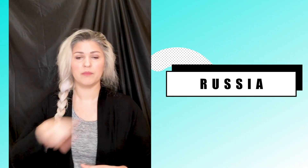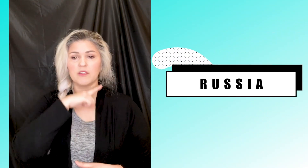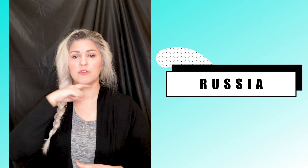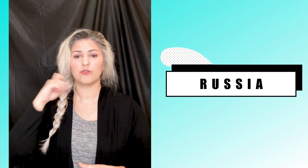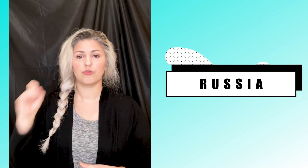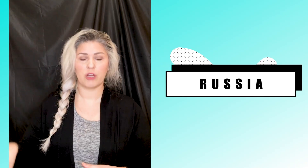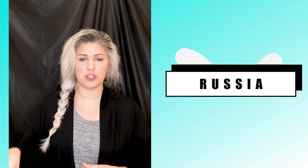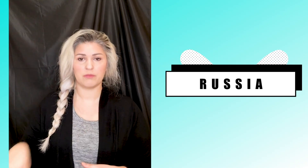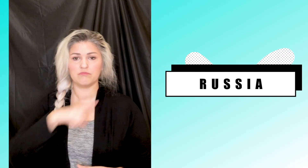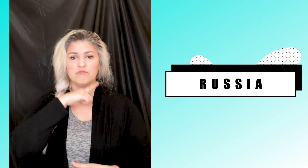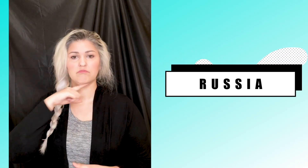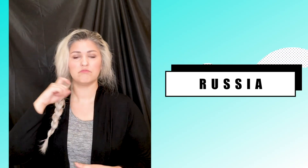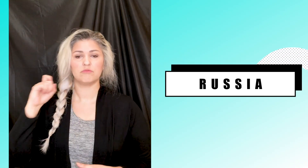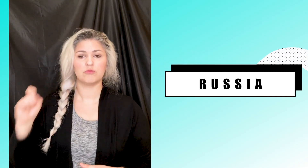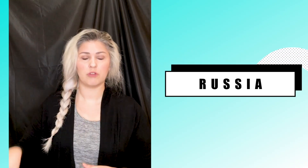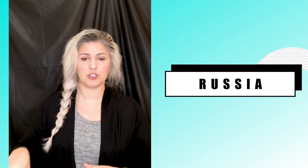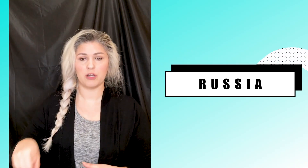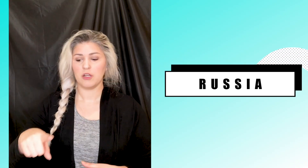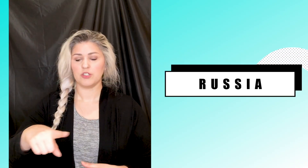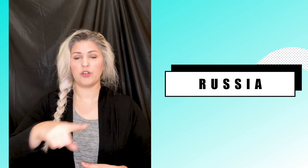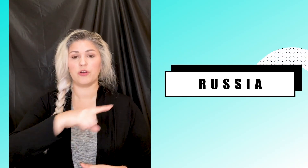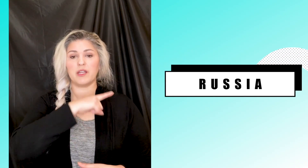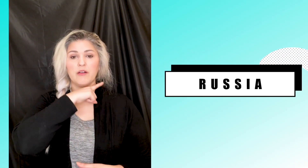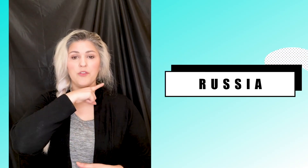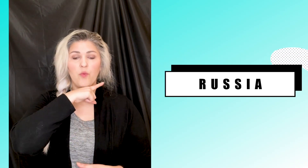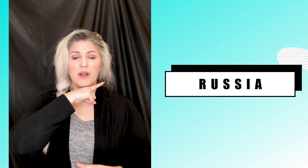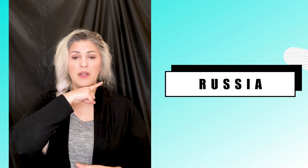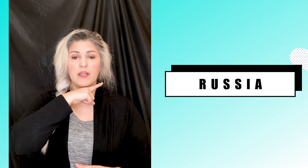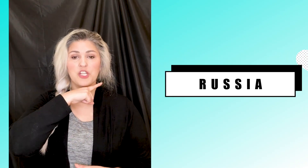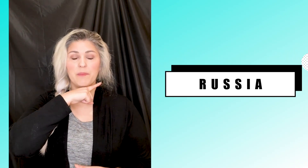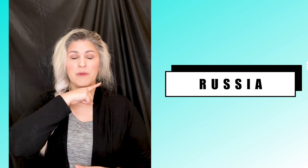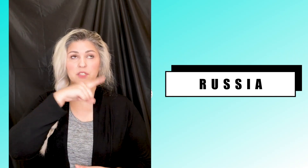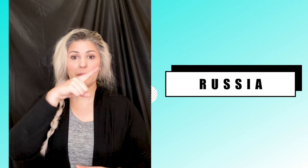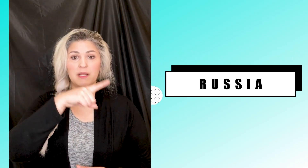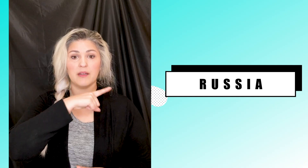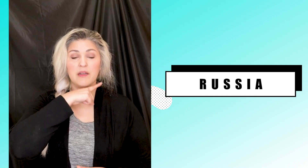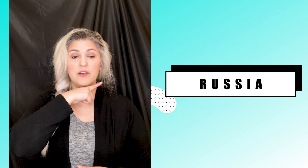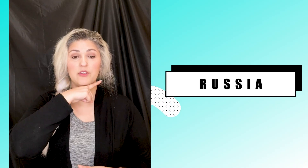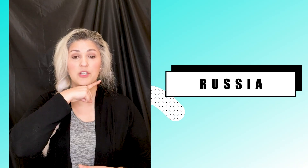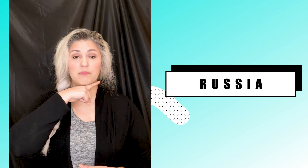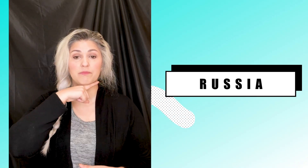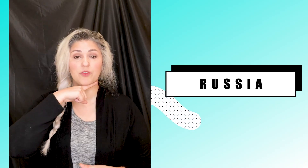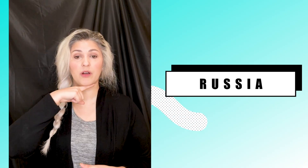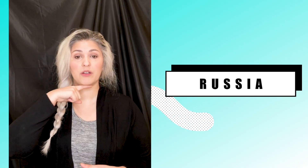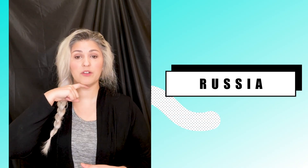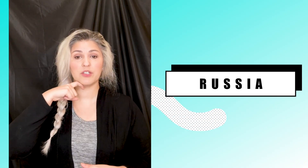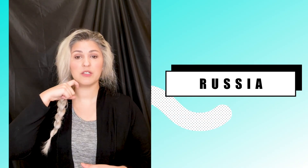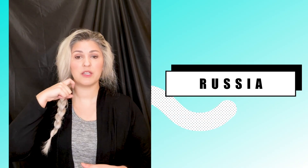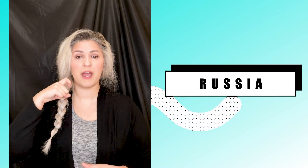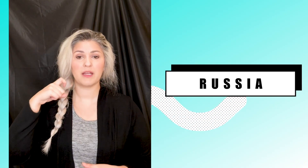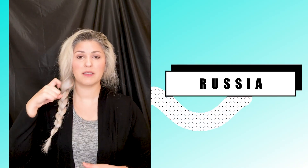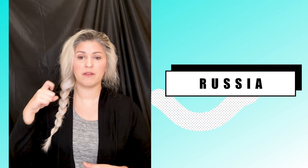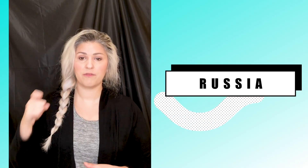Boom. Russia. Russia. So you're here at the 1 hand shape, dominant hand under your chin, draw under your